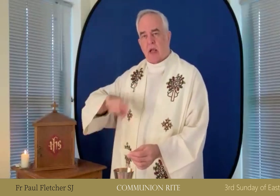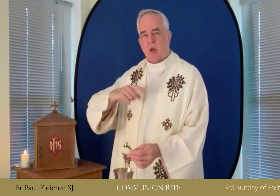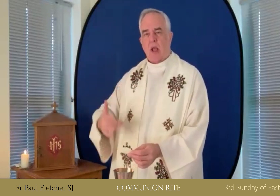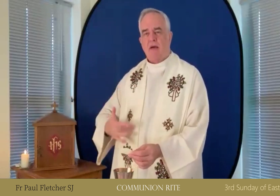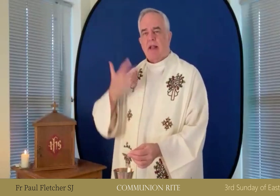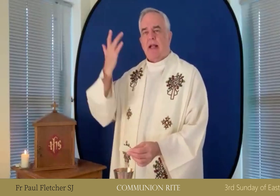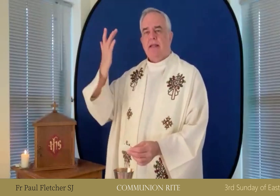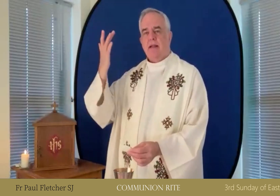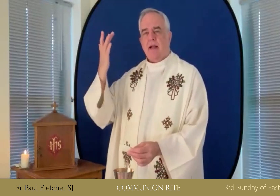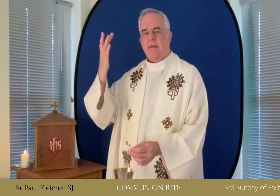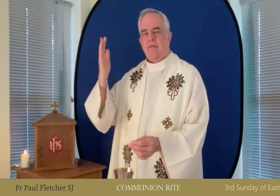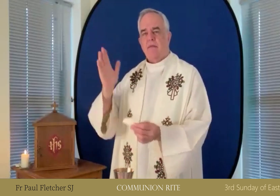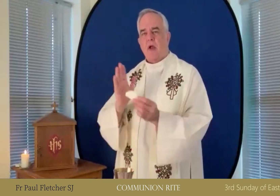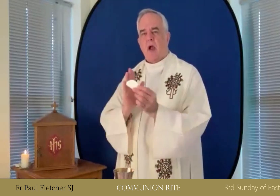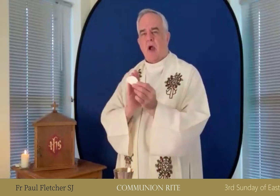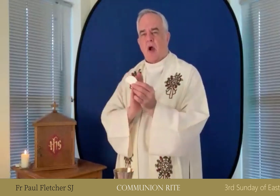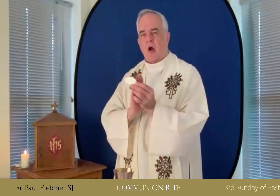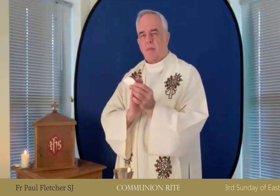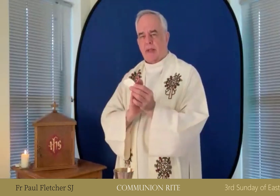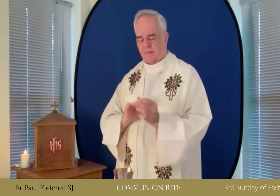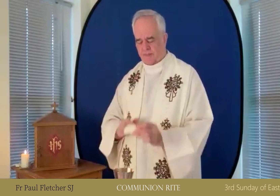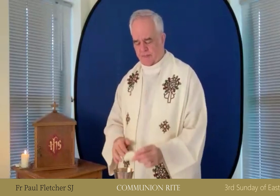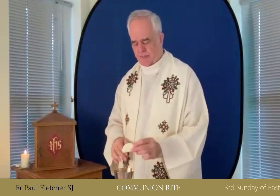to everlasting life. Amen.